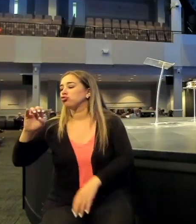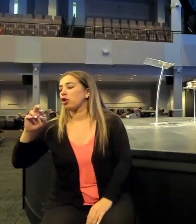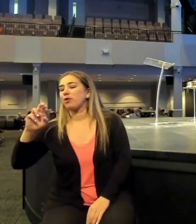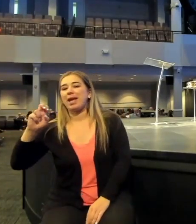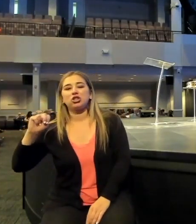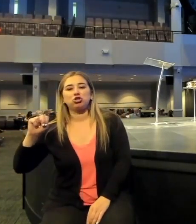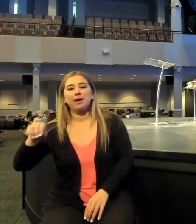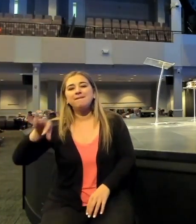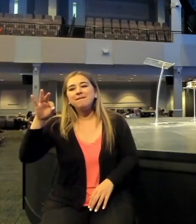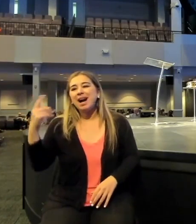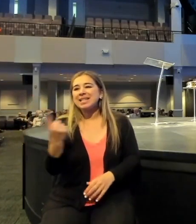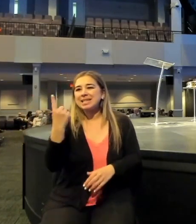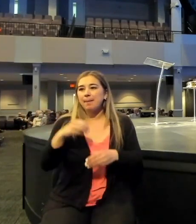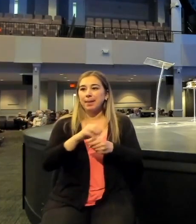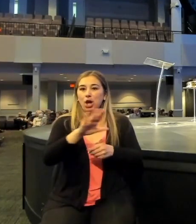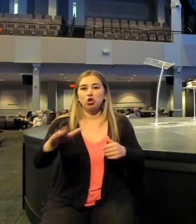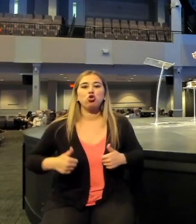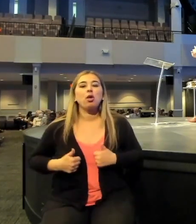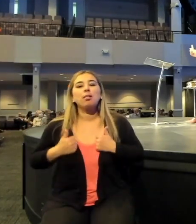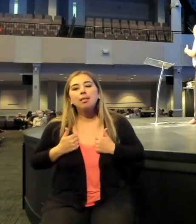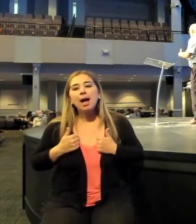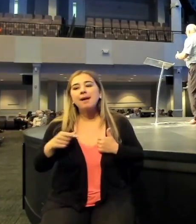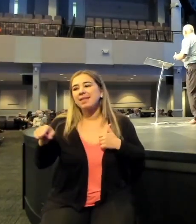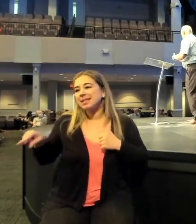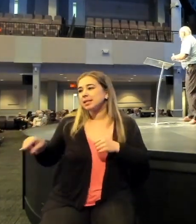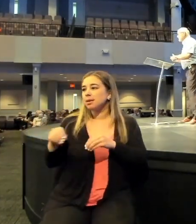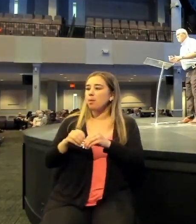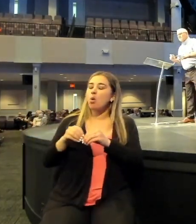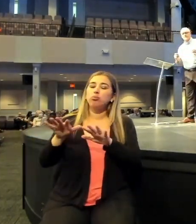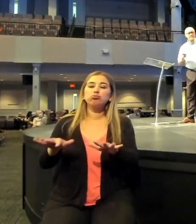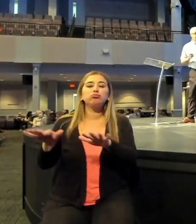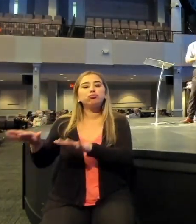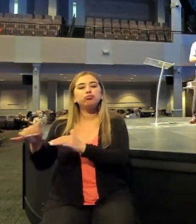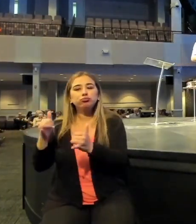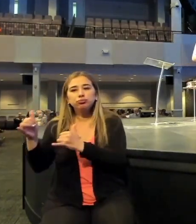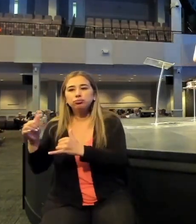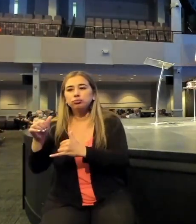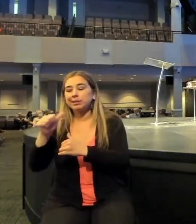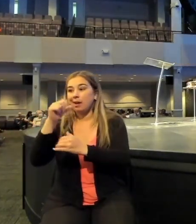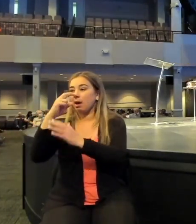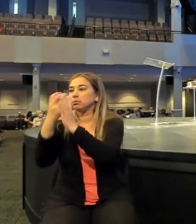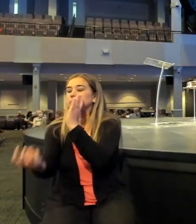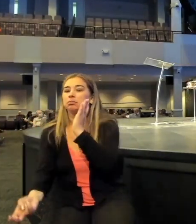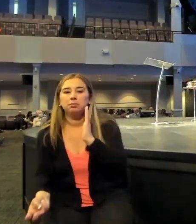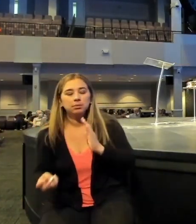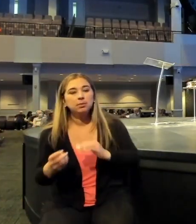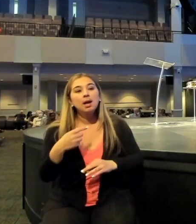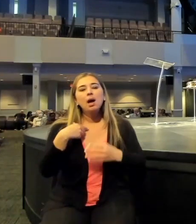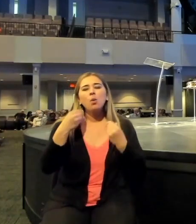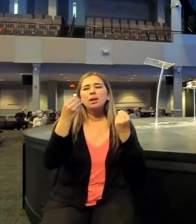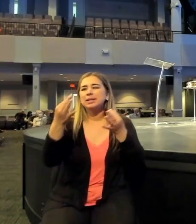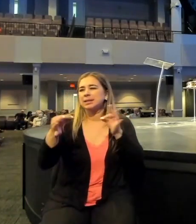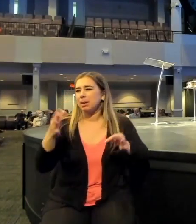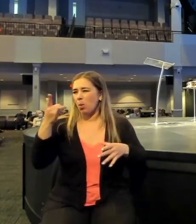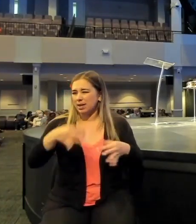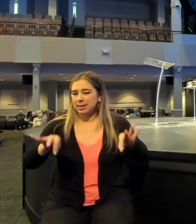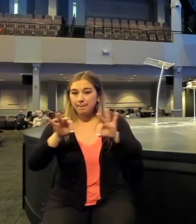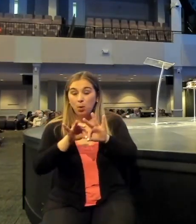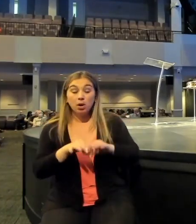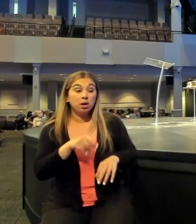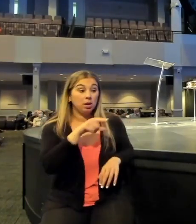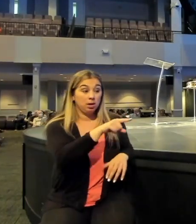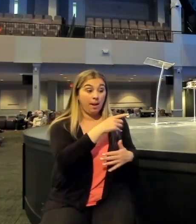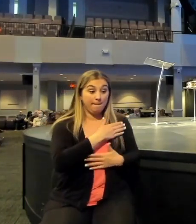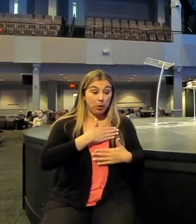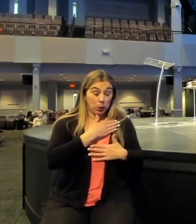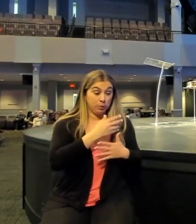in your life that is recreational, okay? Let me show you why this is important. Because